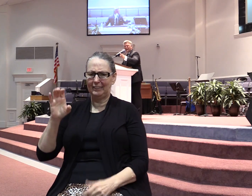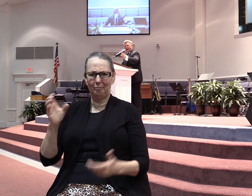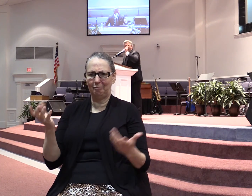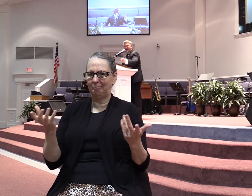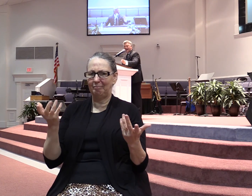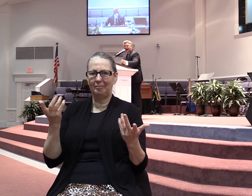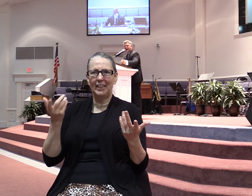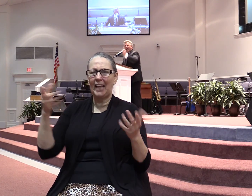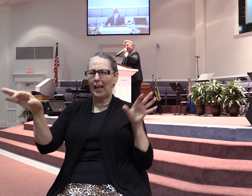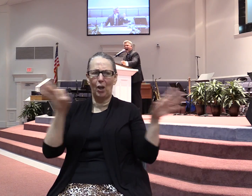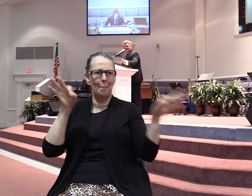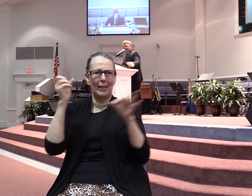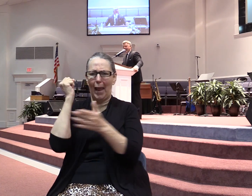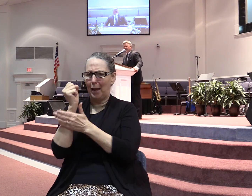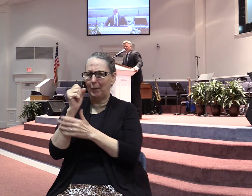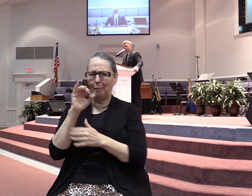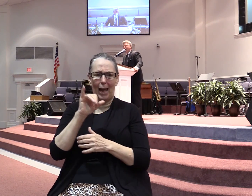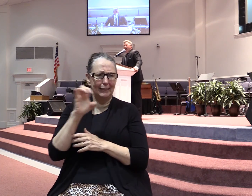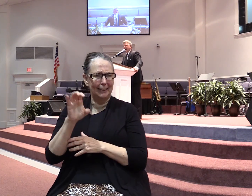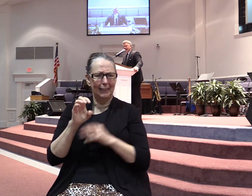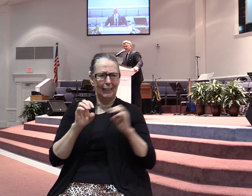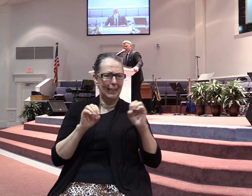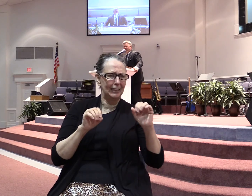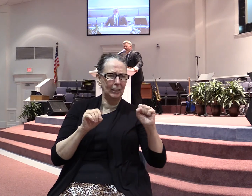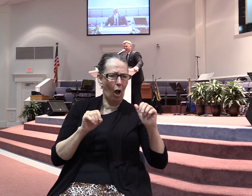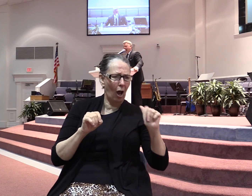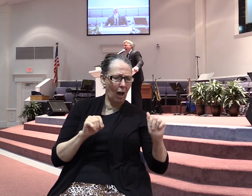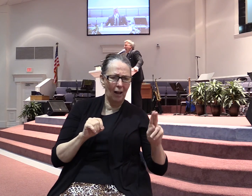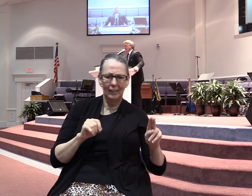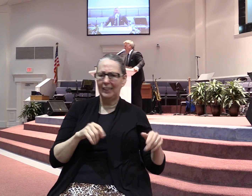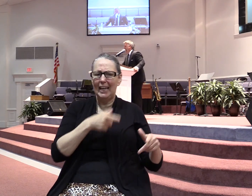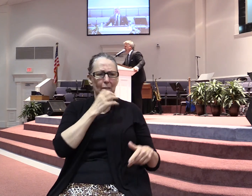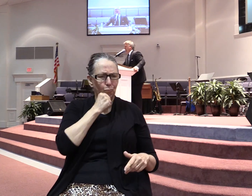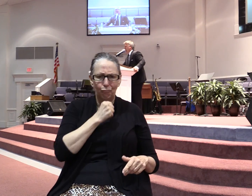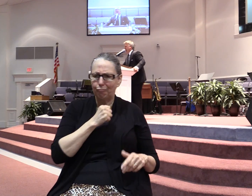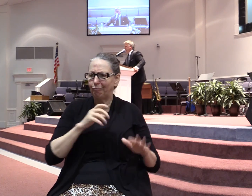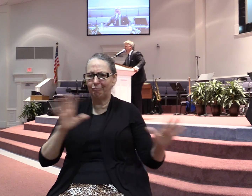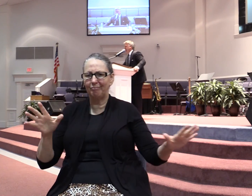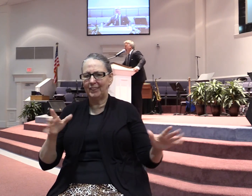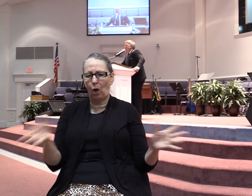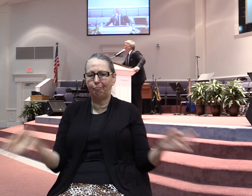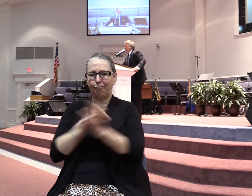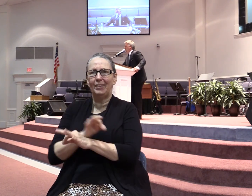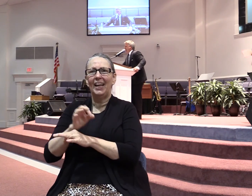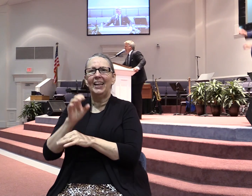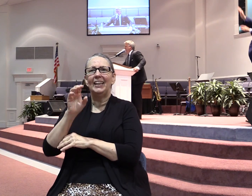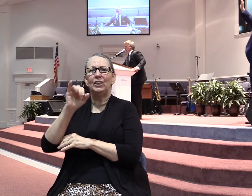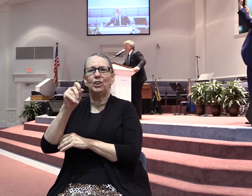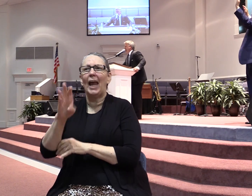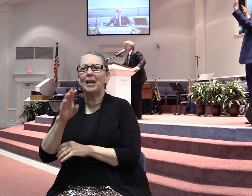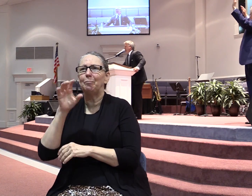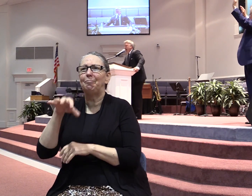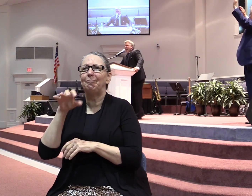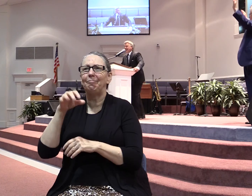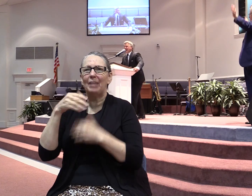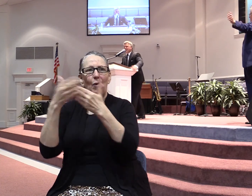it could have read Abraham, Isaac, and Esau, but Esau didn't love it, and so Isaac took his place. What I want to tell you